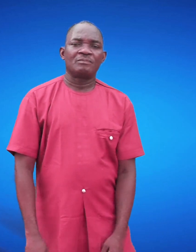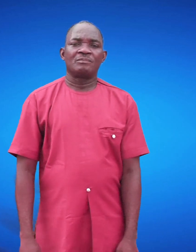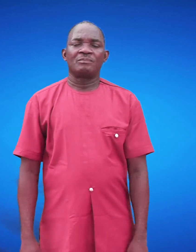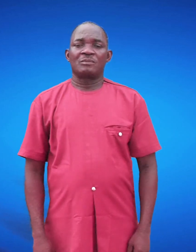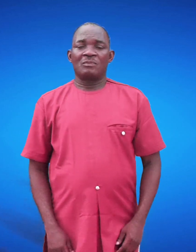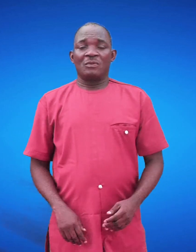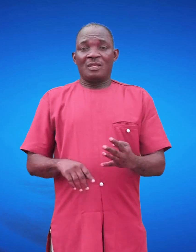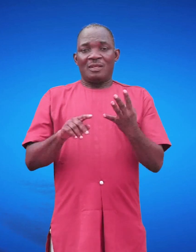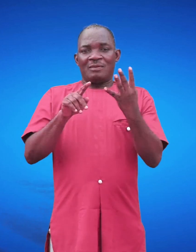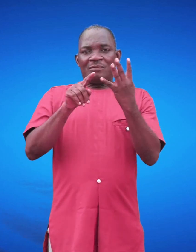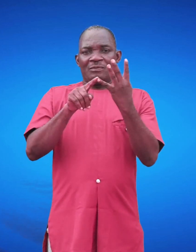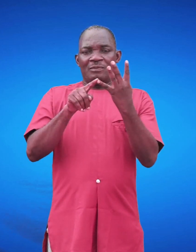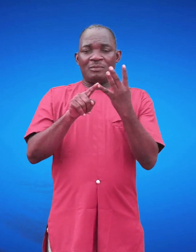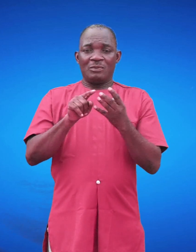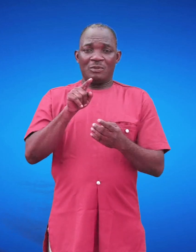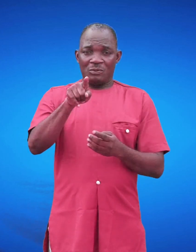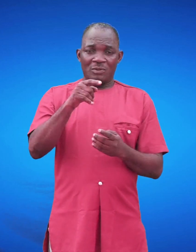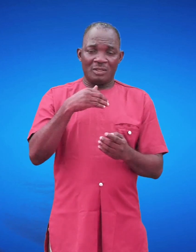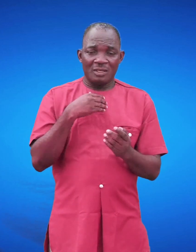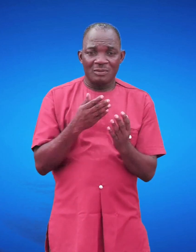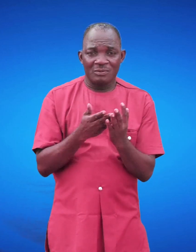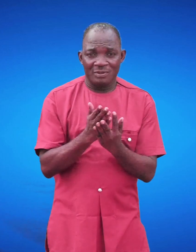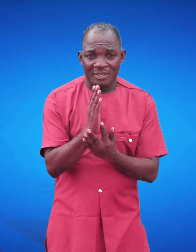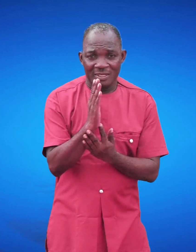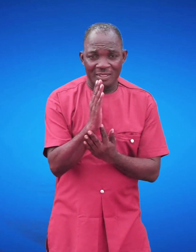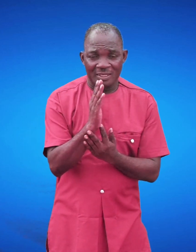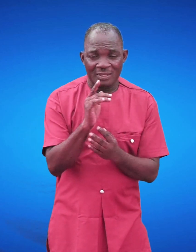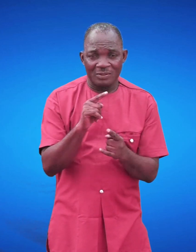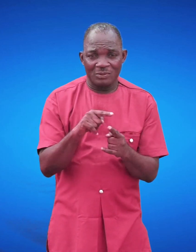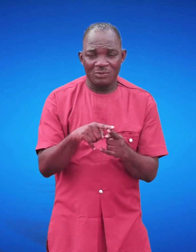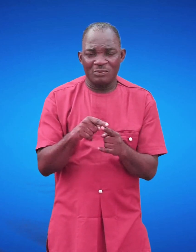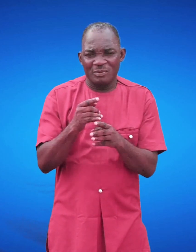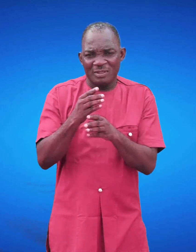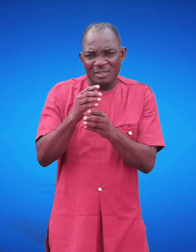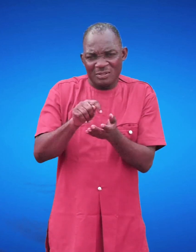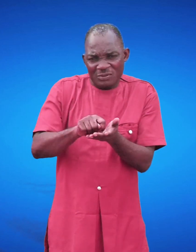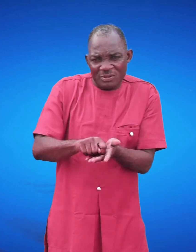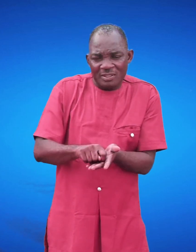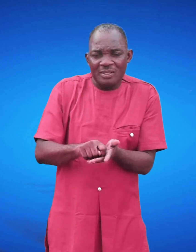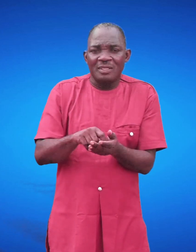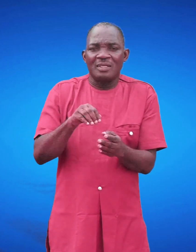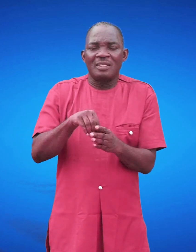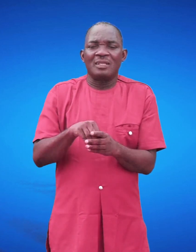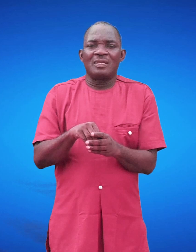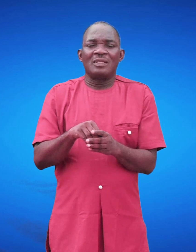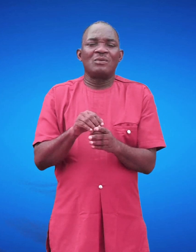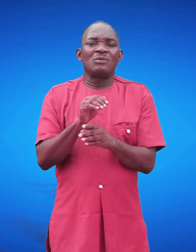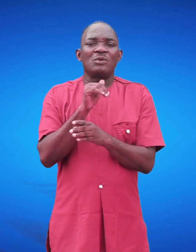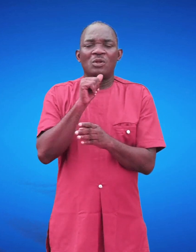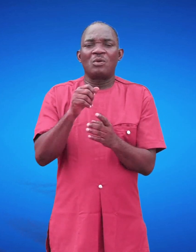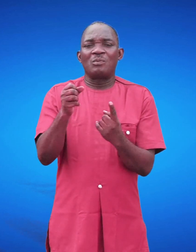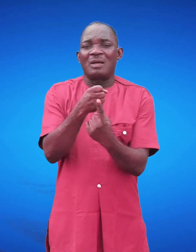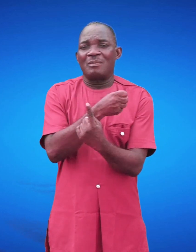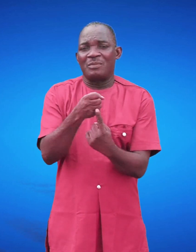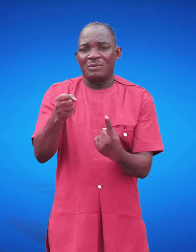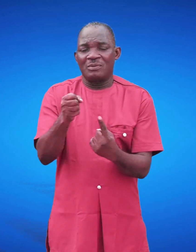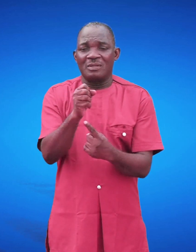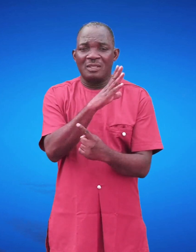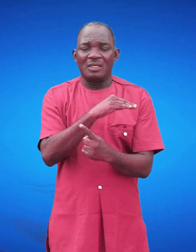4. You have a right to be treated in a non-abusive and